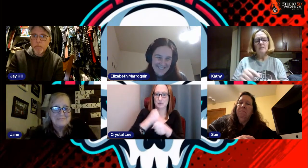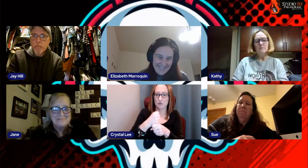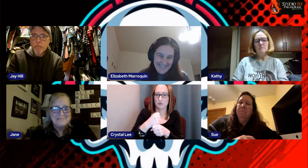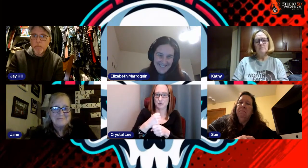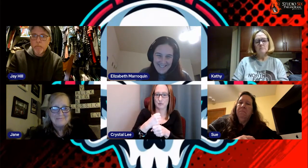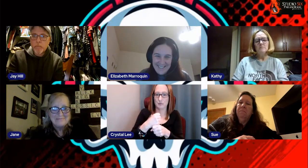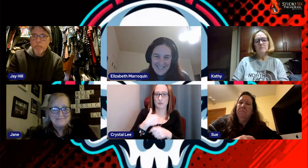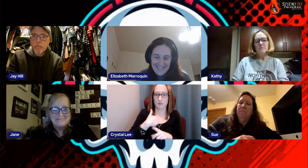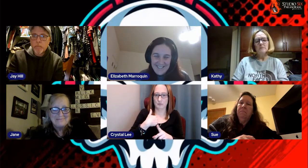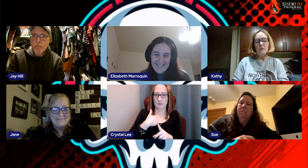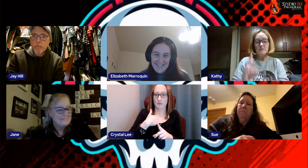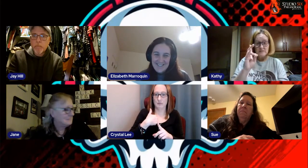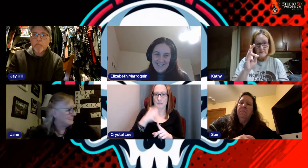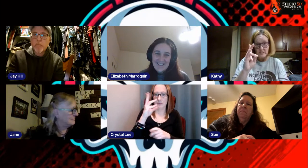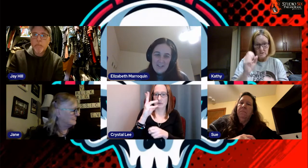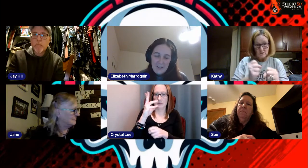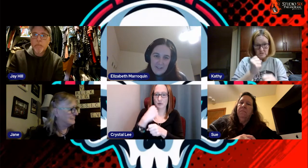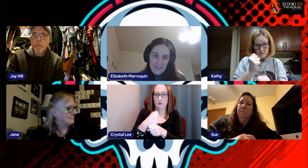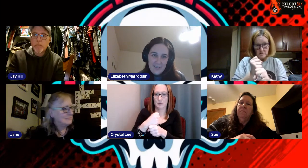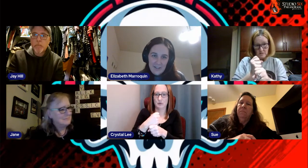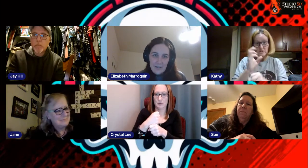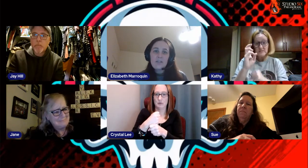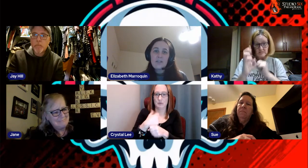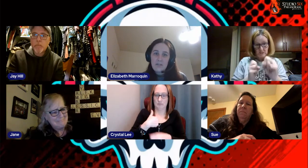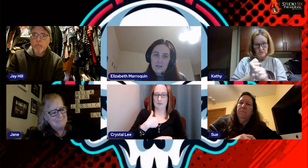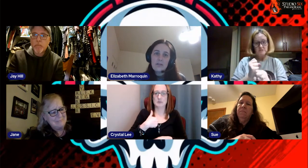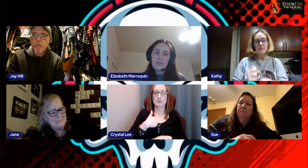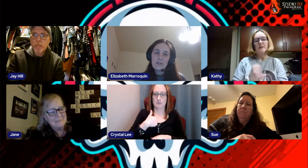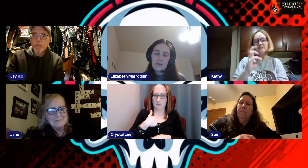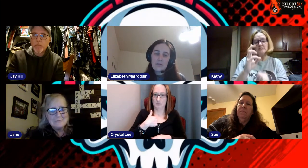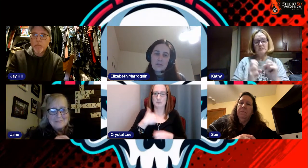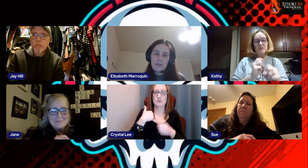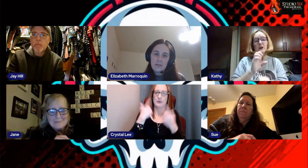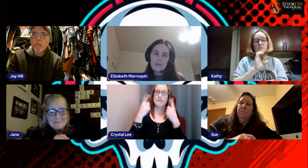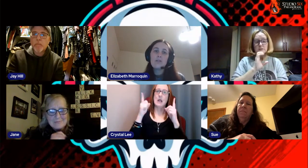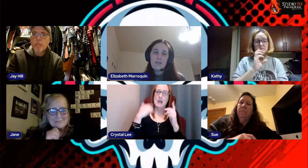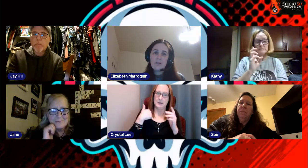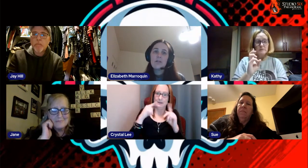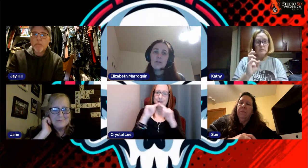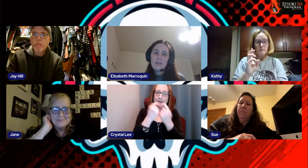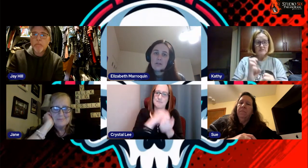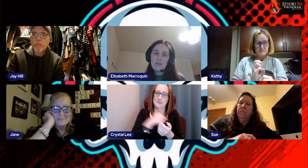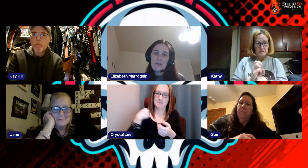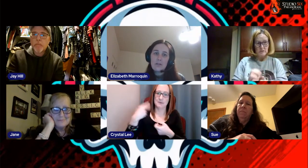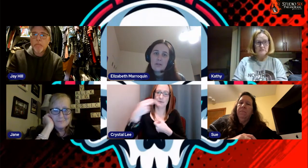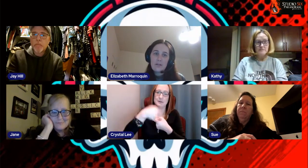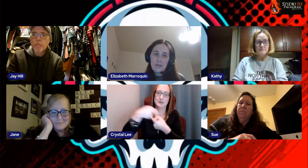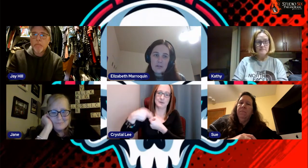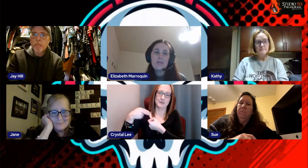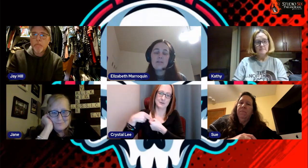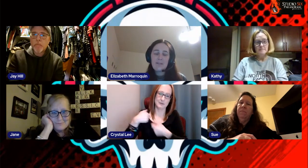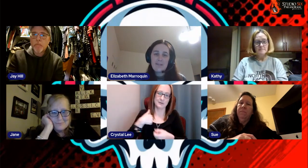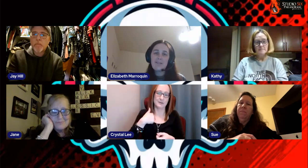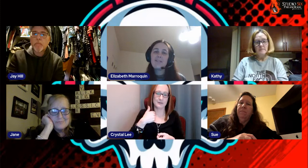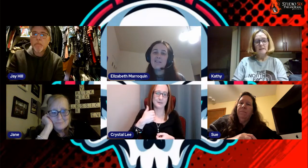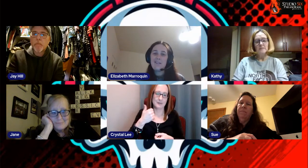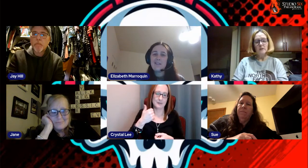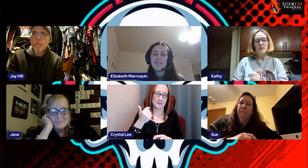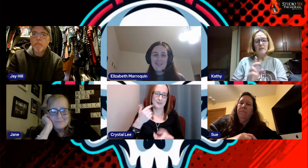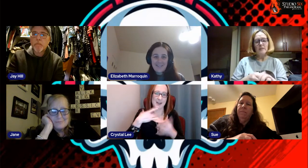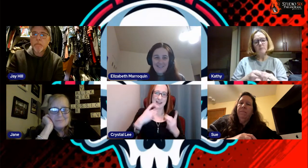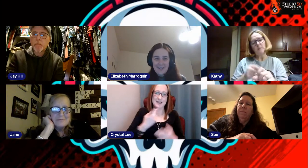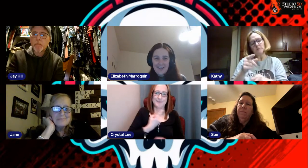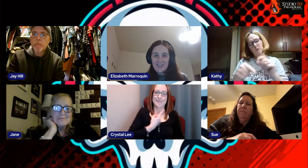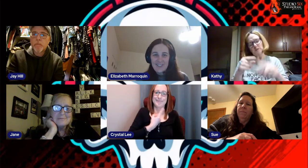people. So, 7 years, or 6 years. Crystal's been doing it for 6 years.